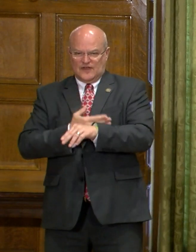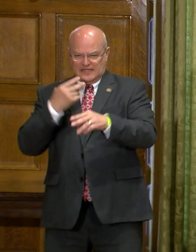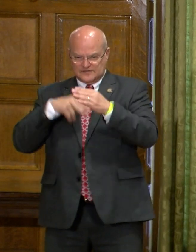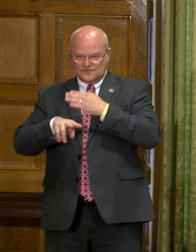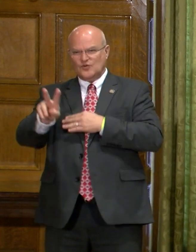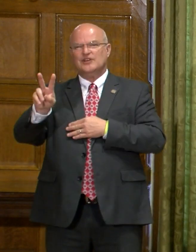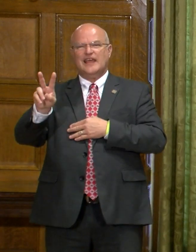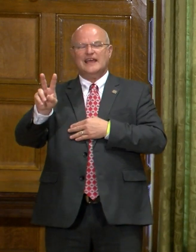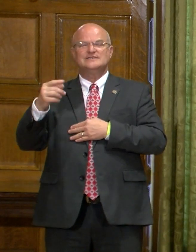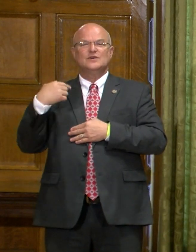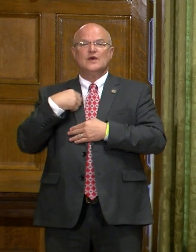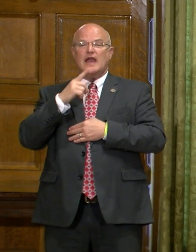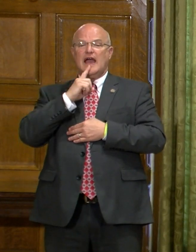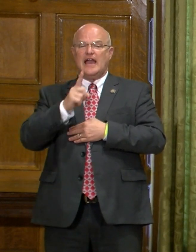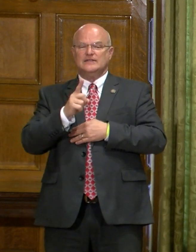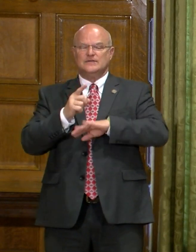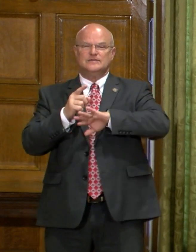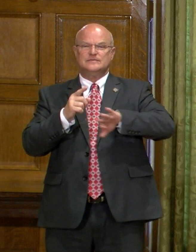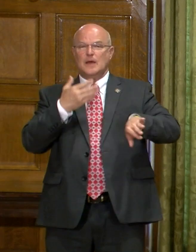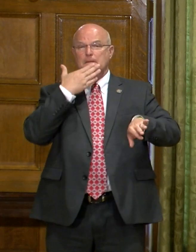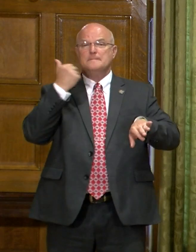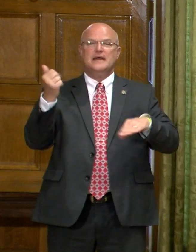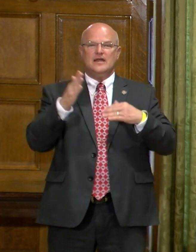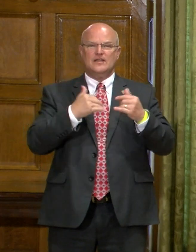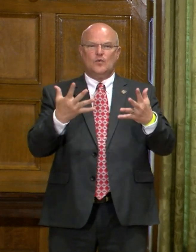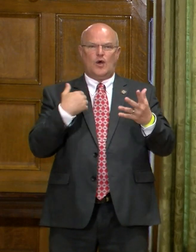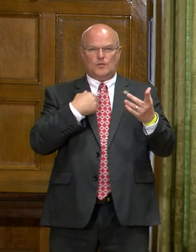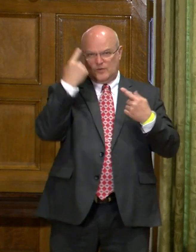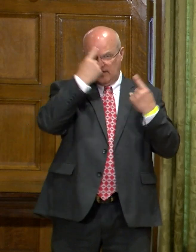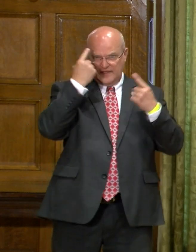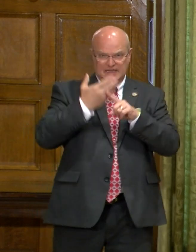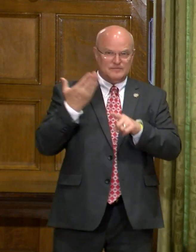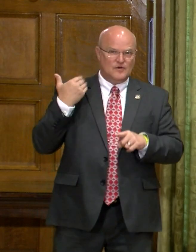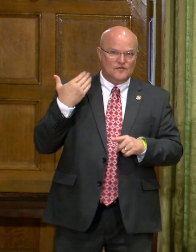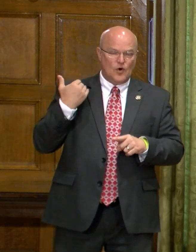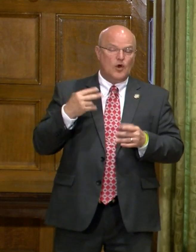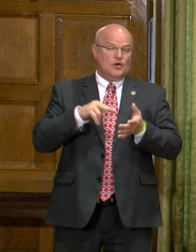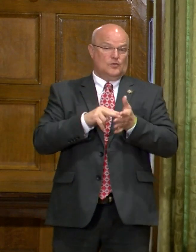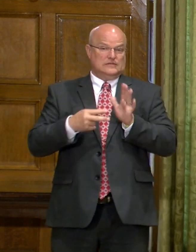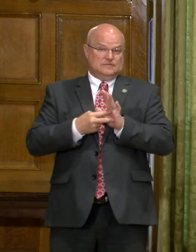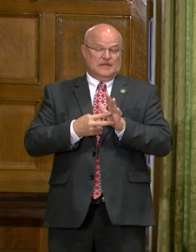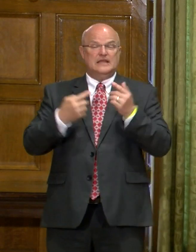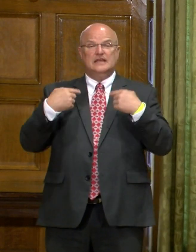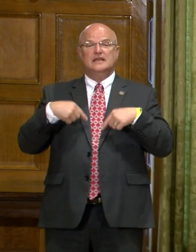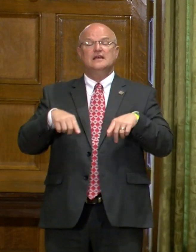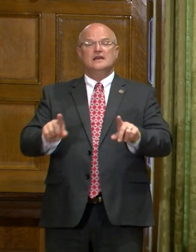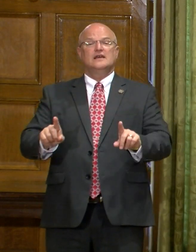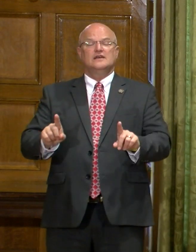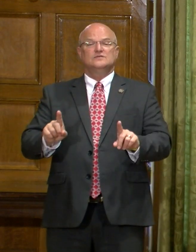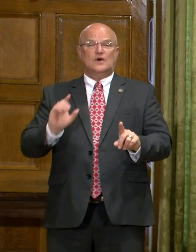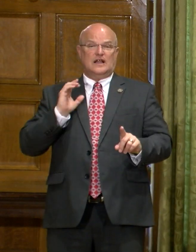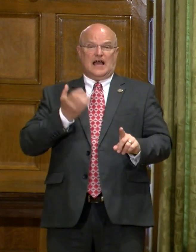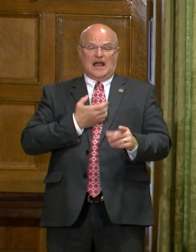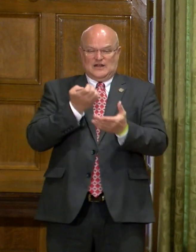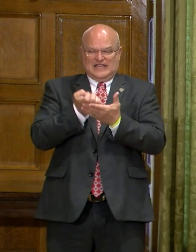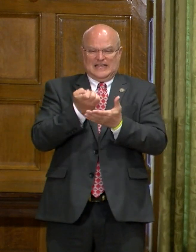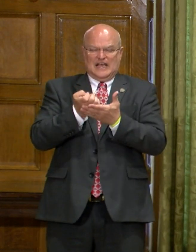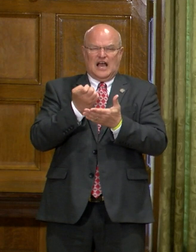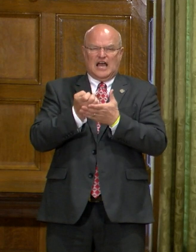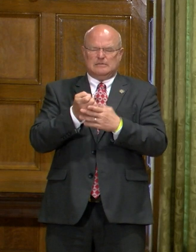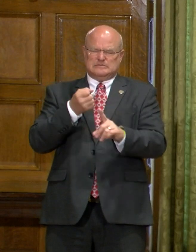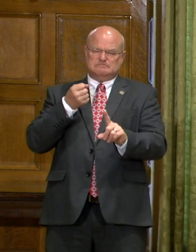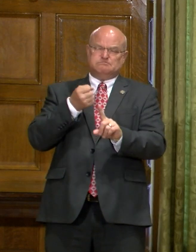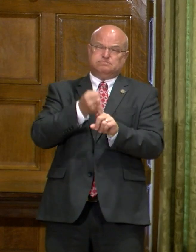forecast, we actually beat that revision, which indicates that while our economy has